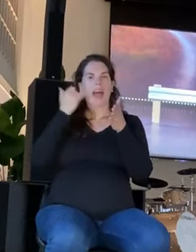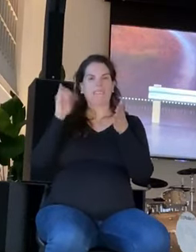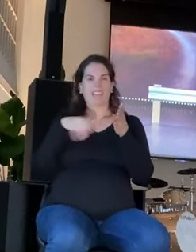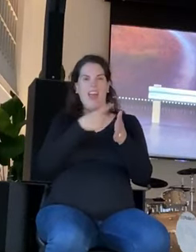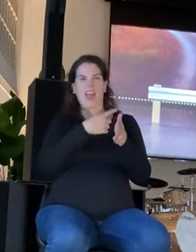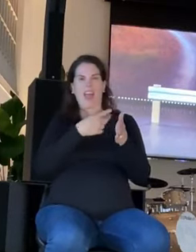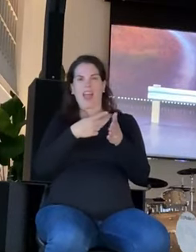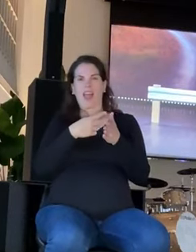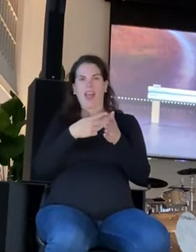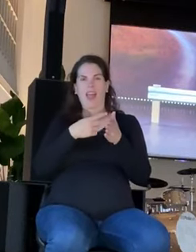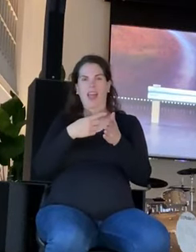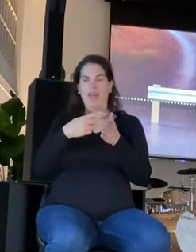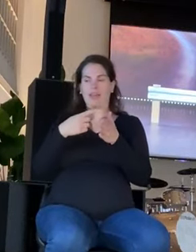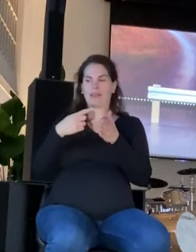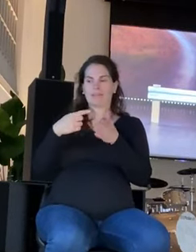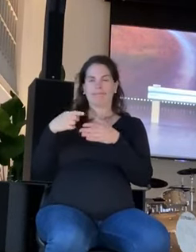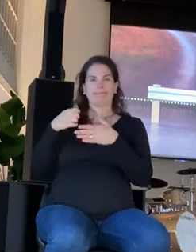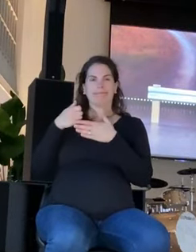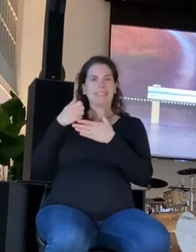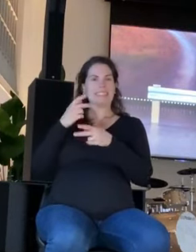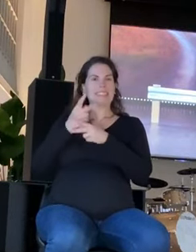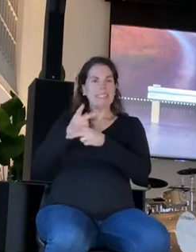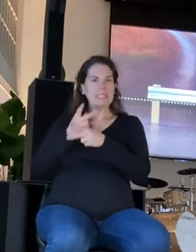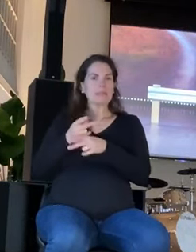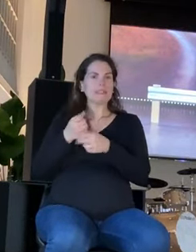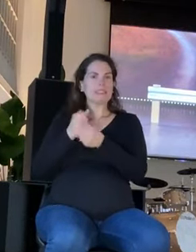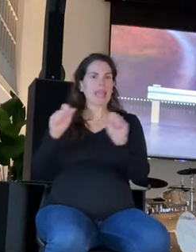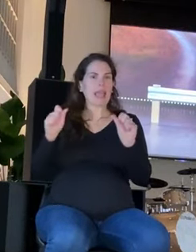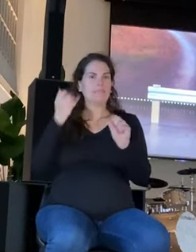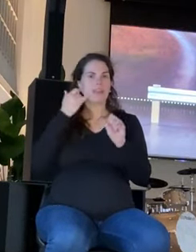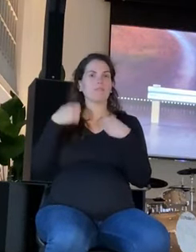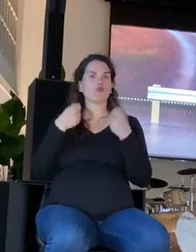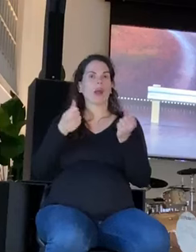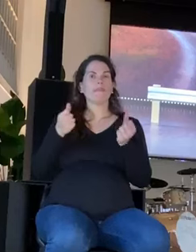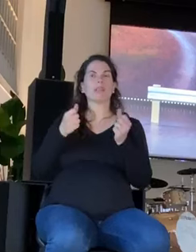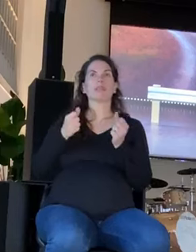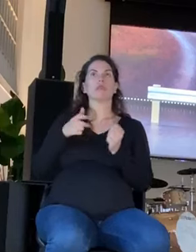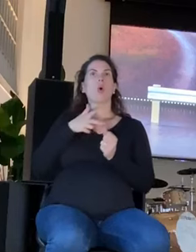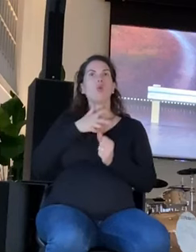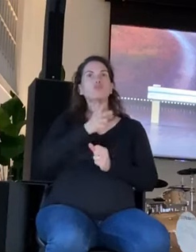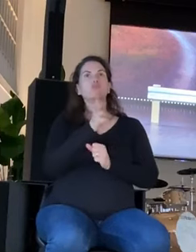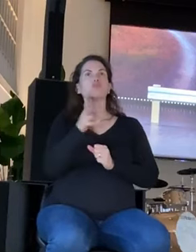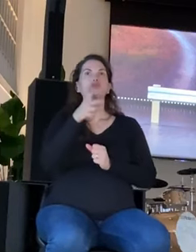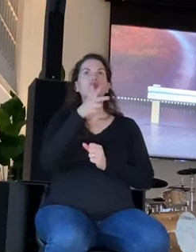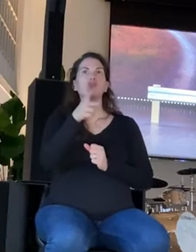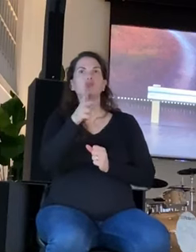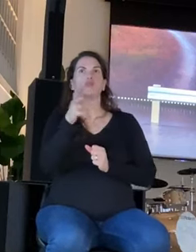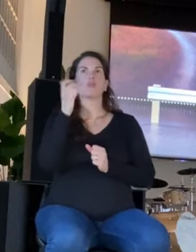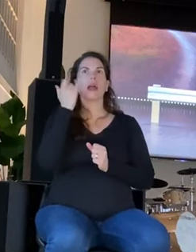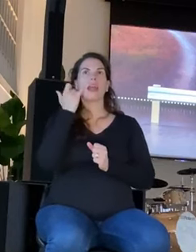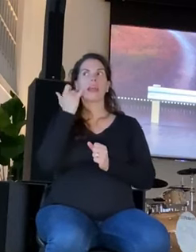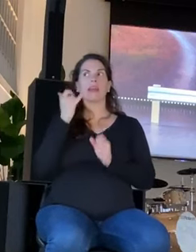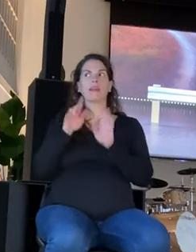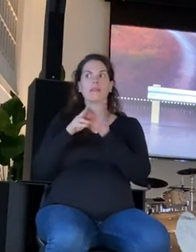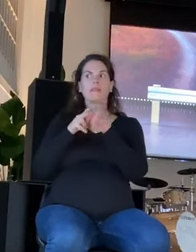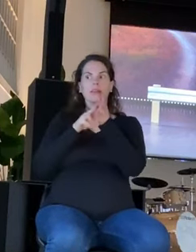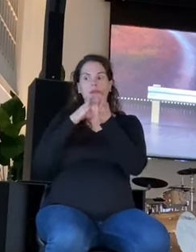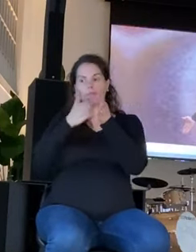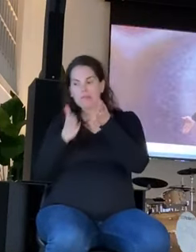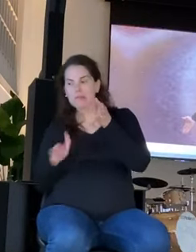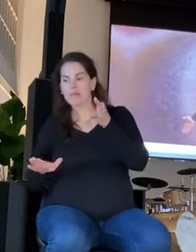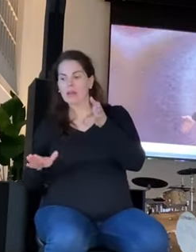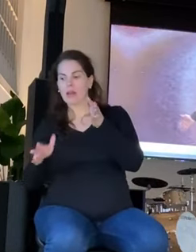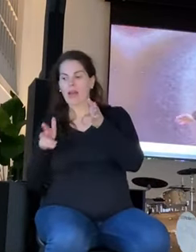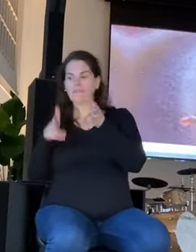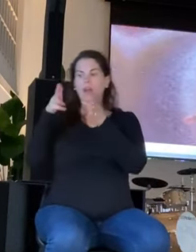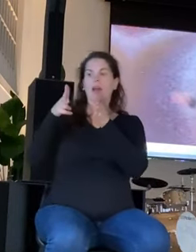This guardrail, think about what a guardrail does. A guardrail keeps cars and people from going over a